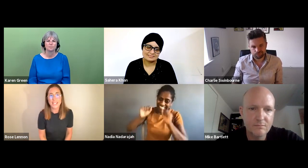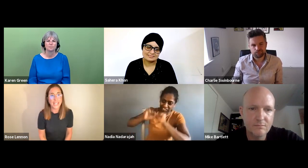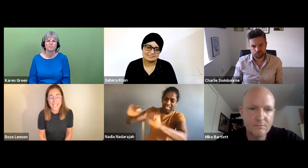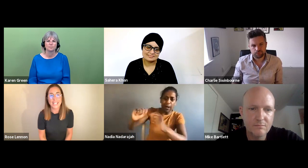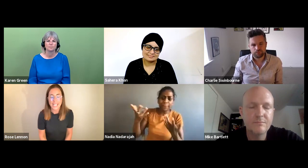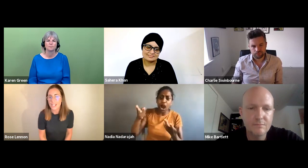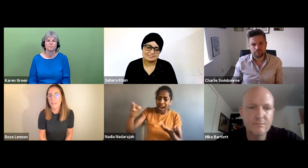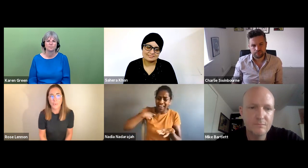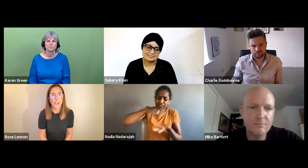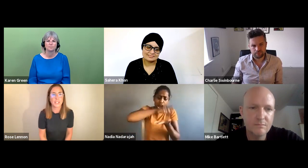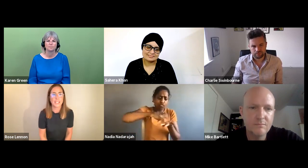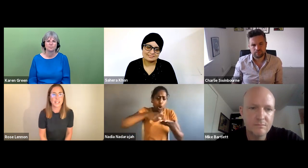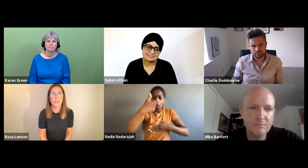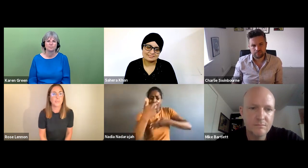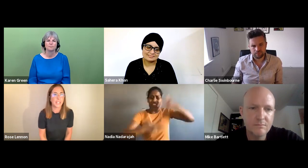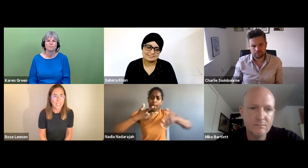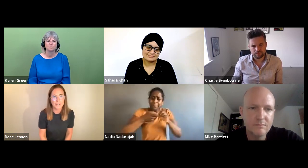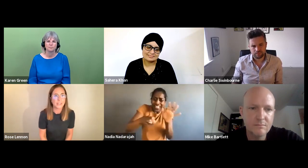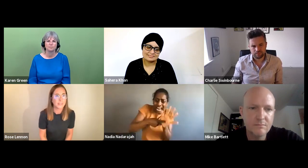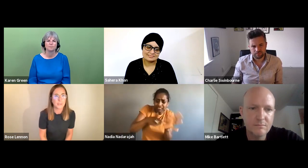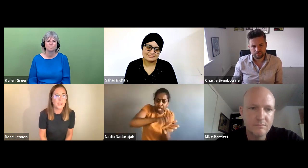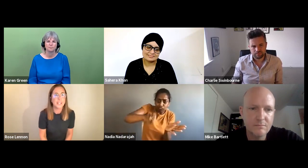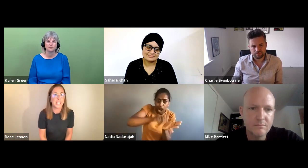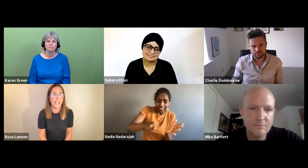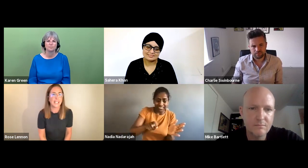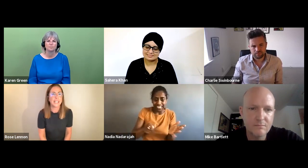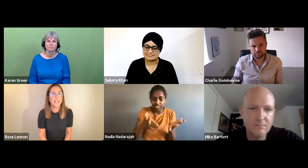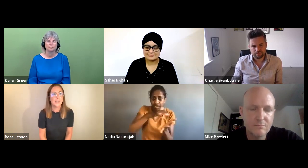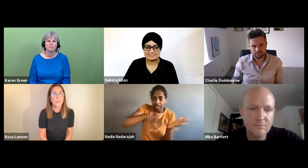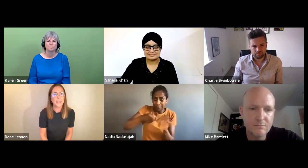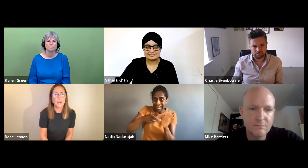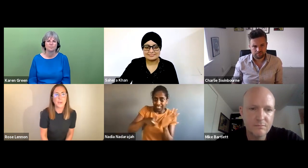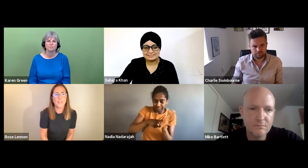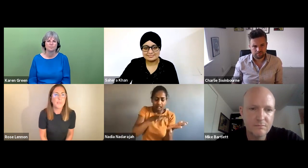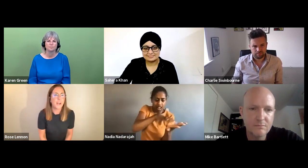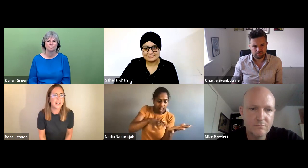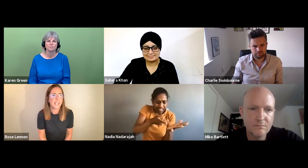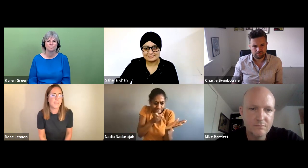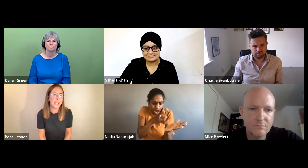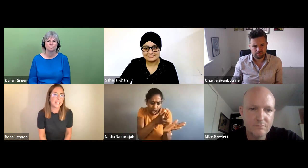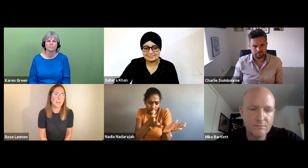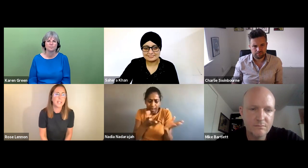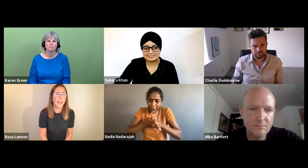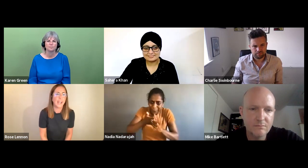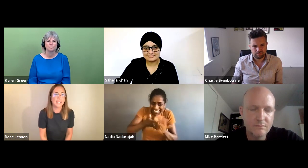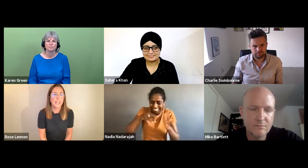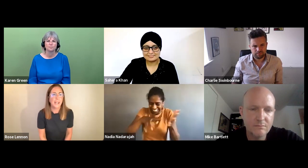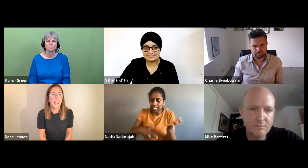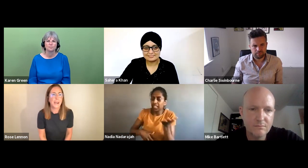Theatre is a hearing world. It's owned by the hearing community. And, you know, if I'm writing a BSL play